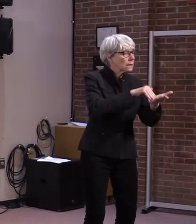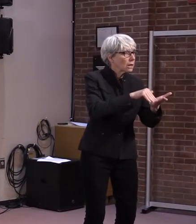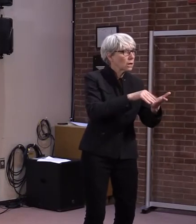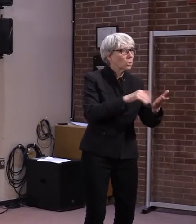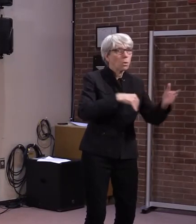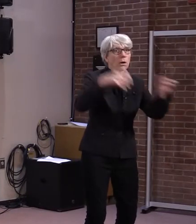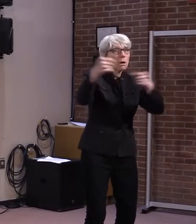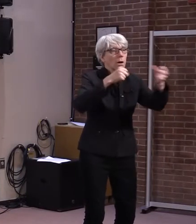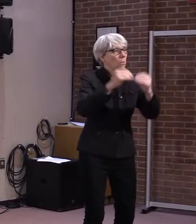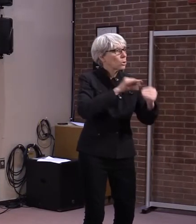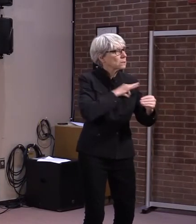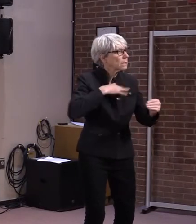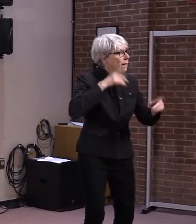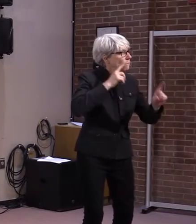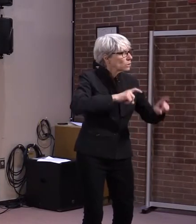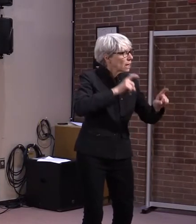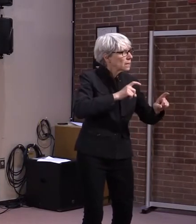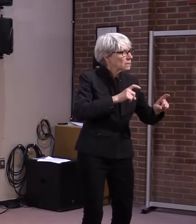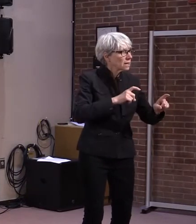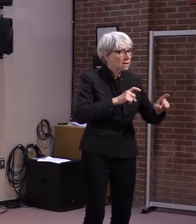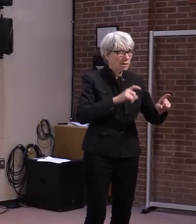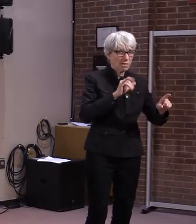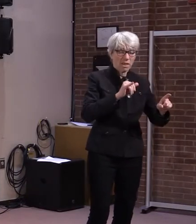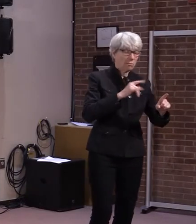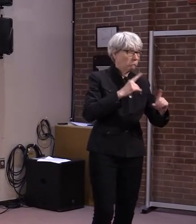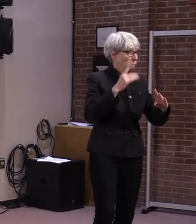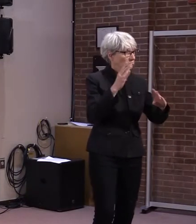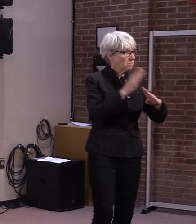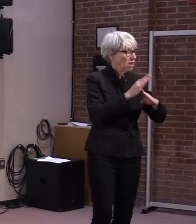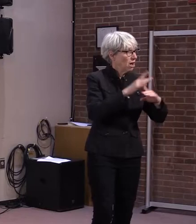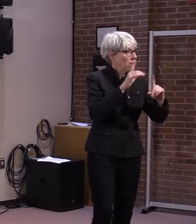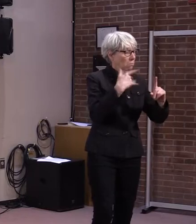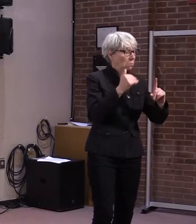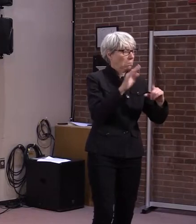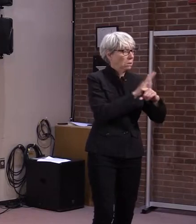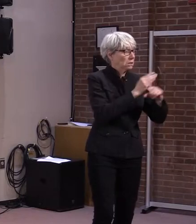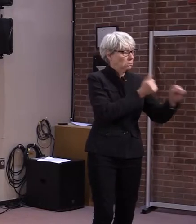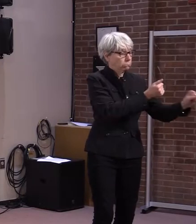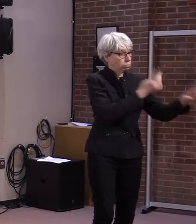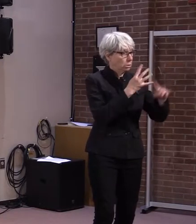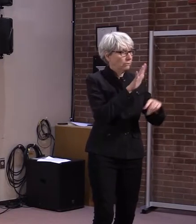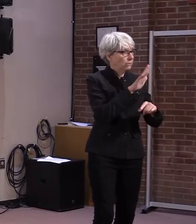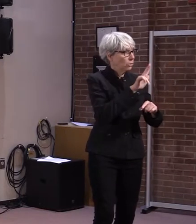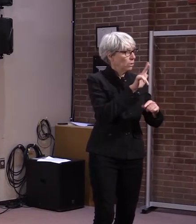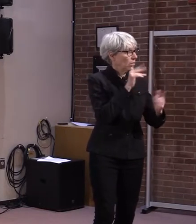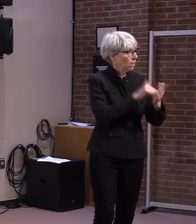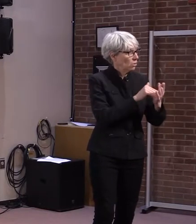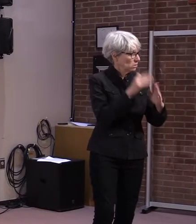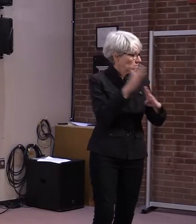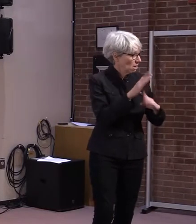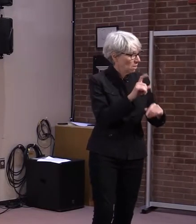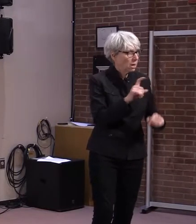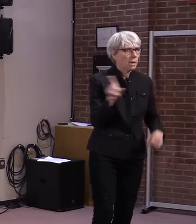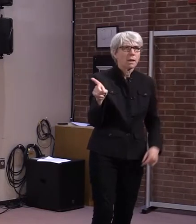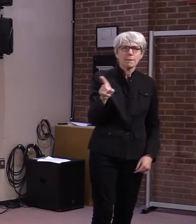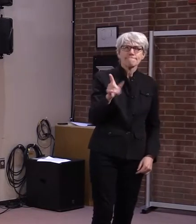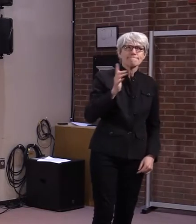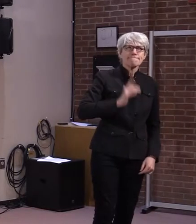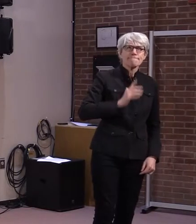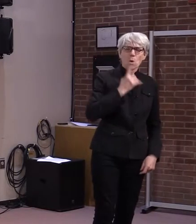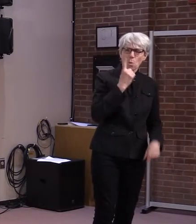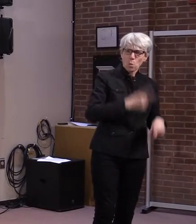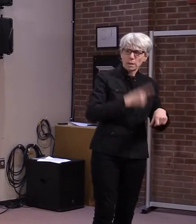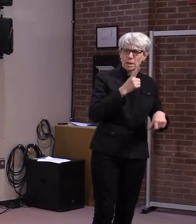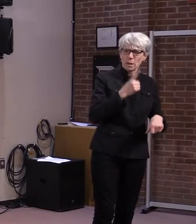rank sort of in the busiest weeks for COVID testing we've seen through this pandemic? I think we've had a week where we've had